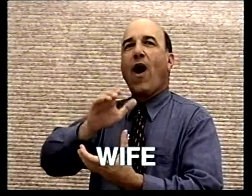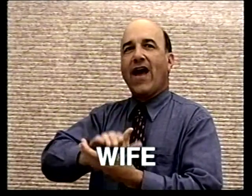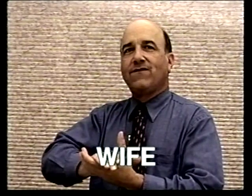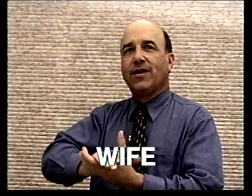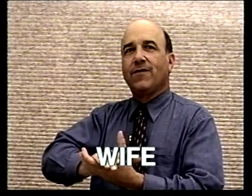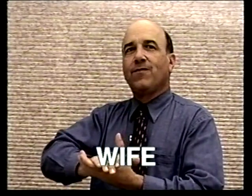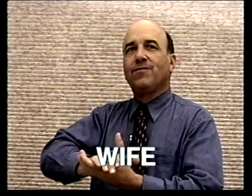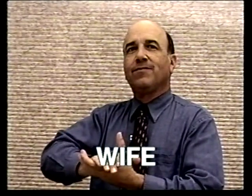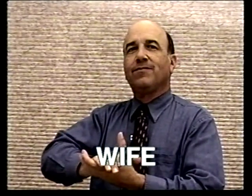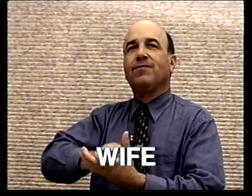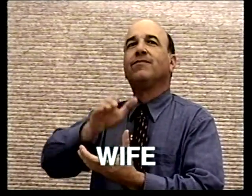Wife.